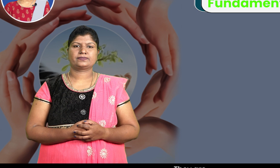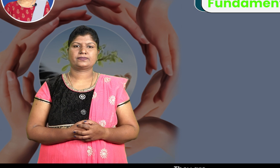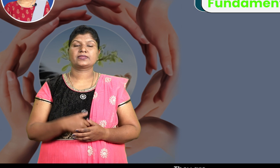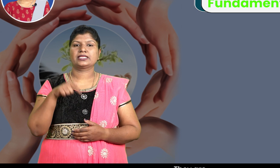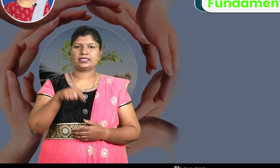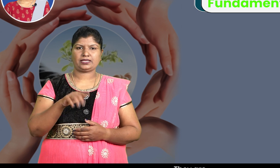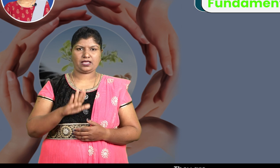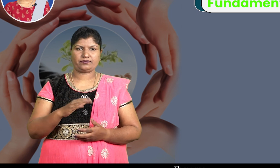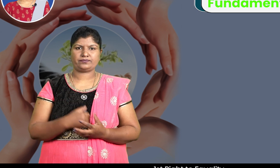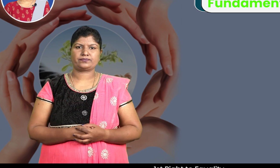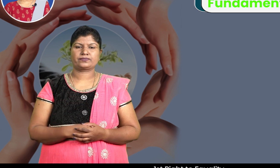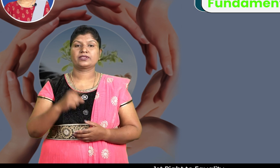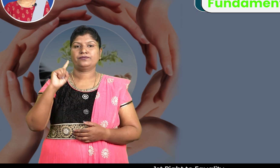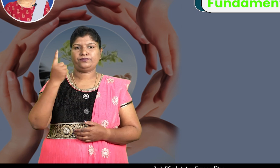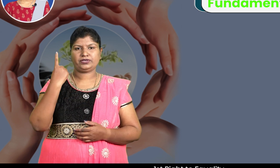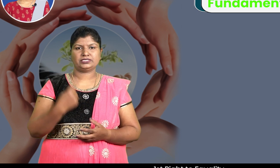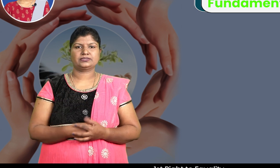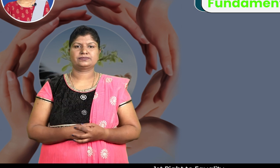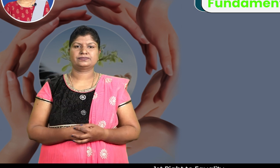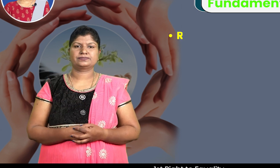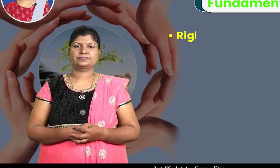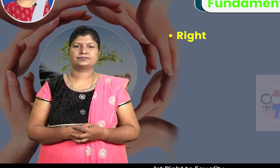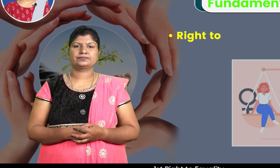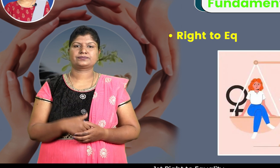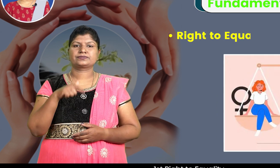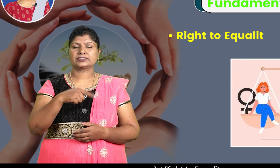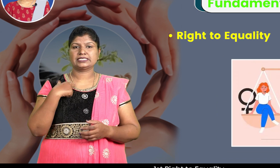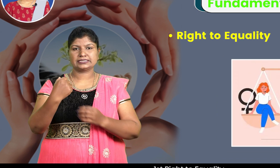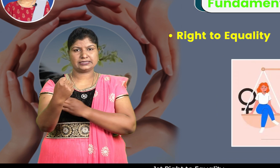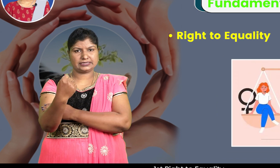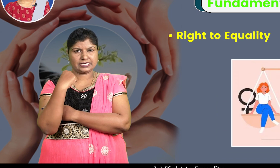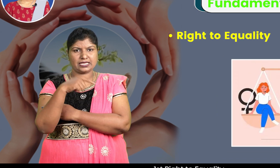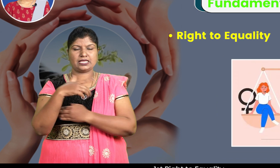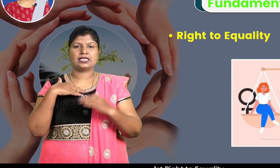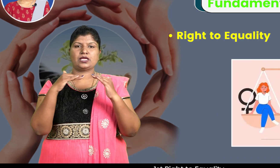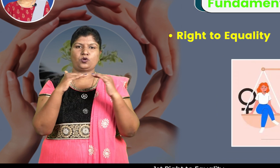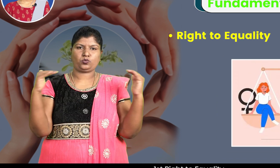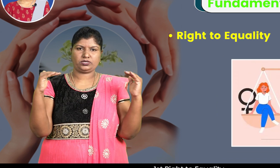They are: first, right to equality,